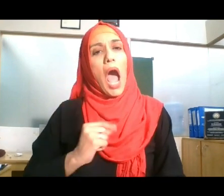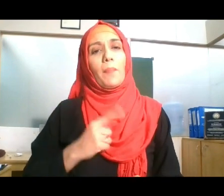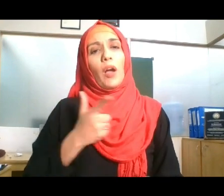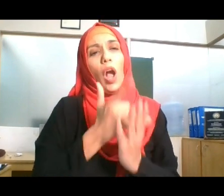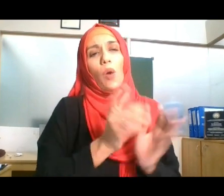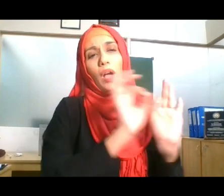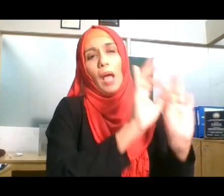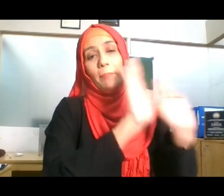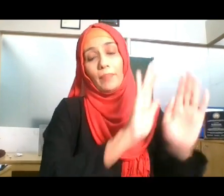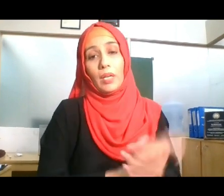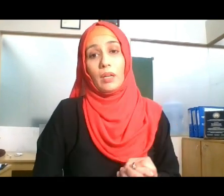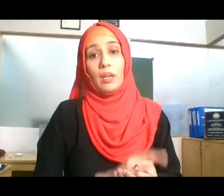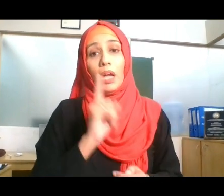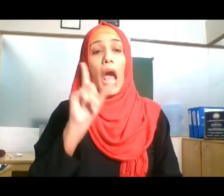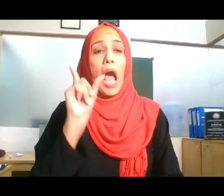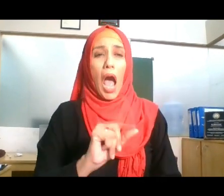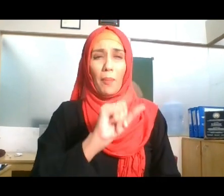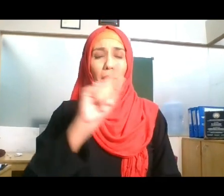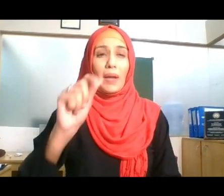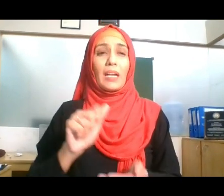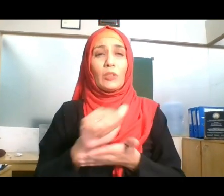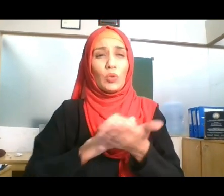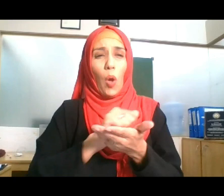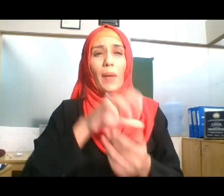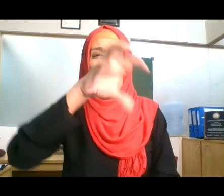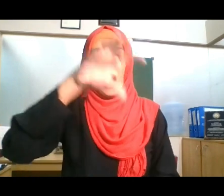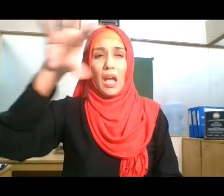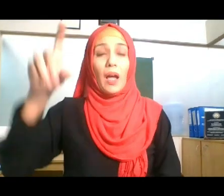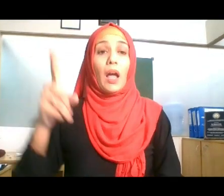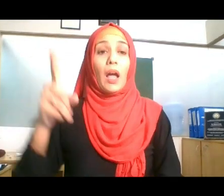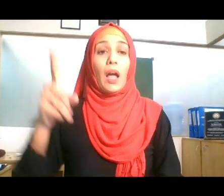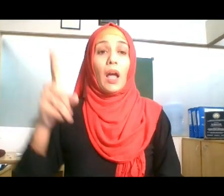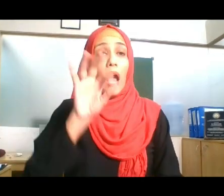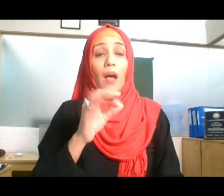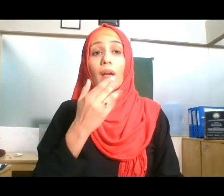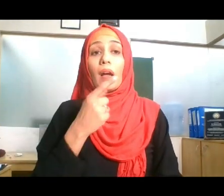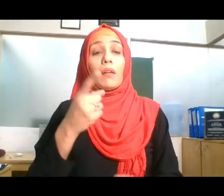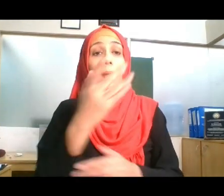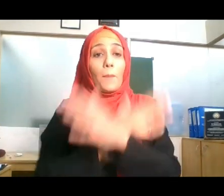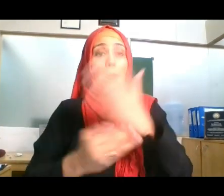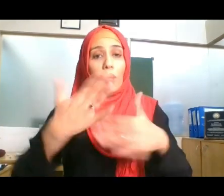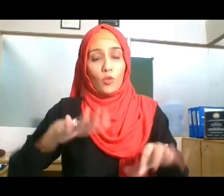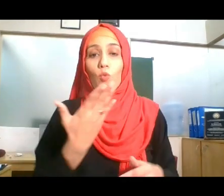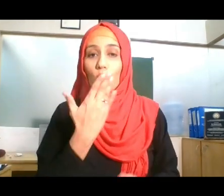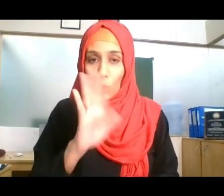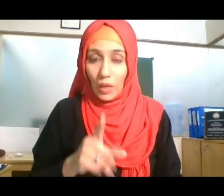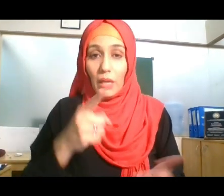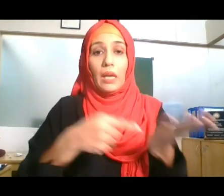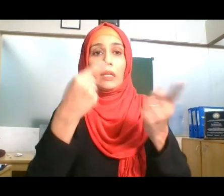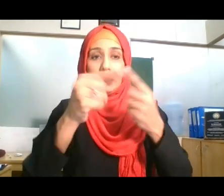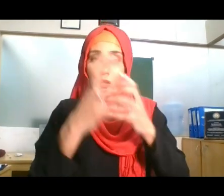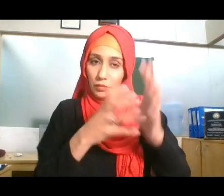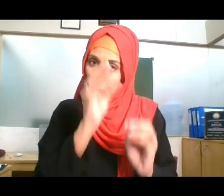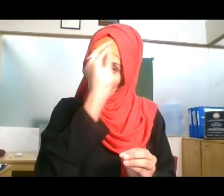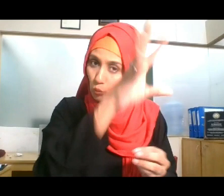this? Each district in Pakistan has a special education school that can be made a community hub for technology and upskilling,